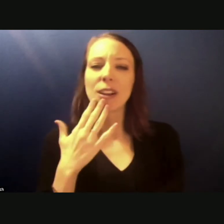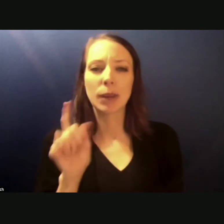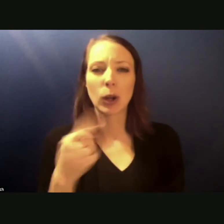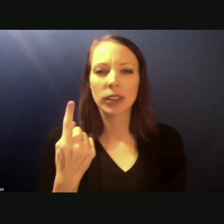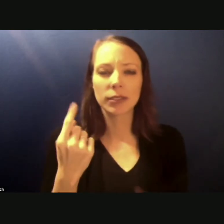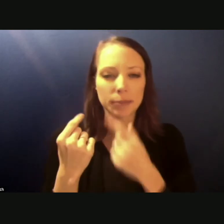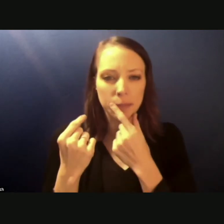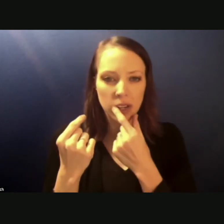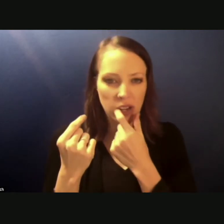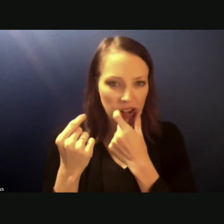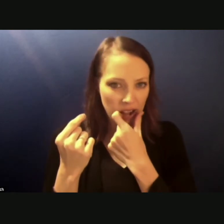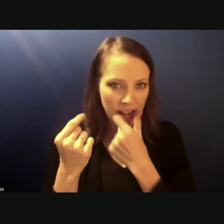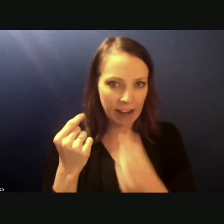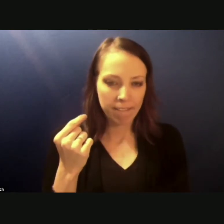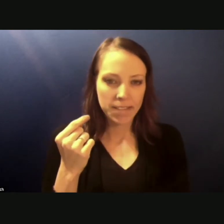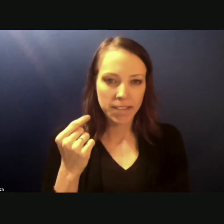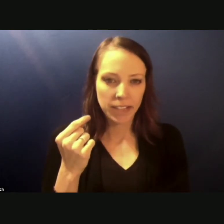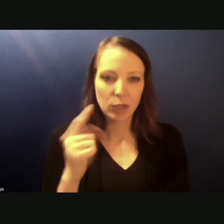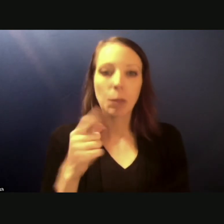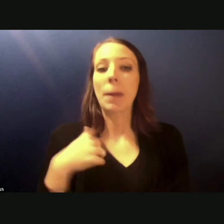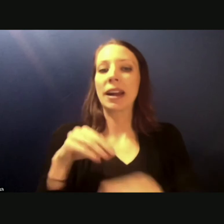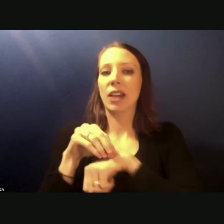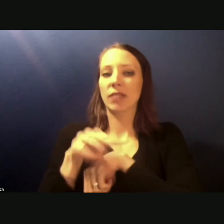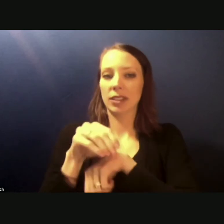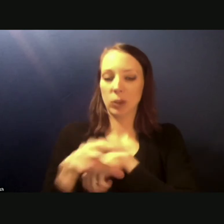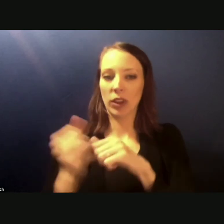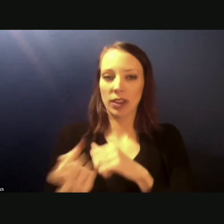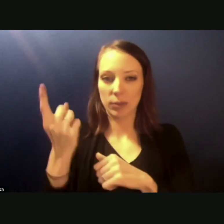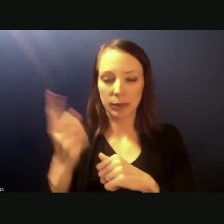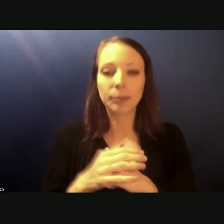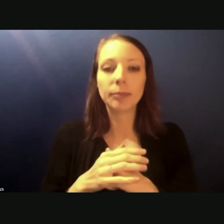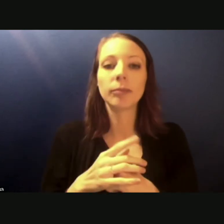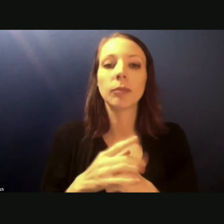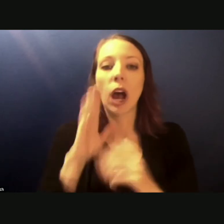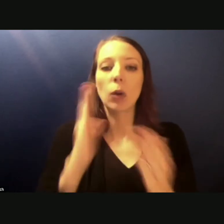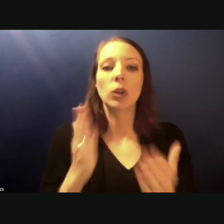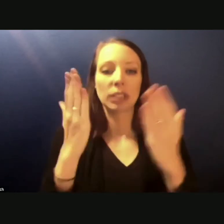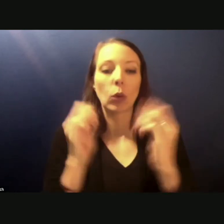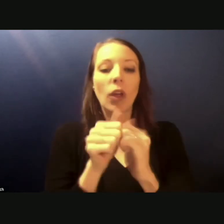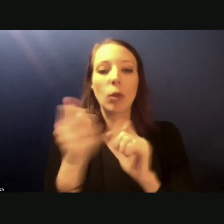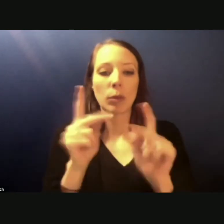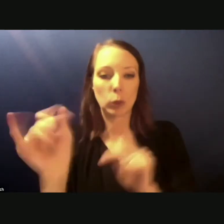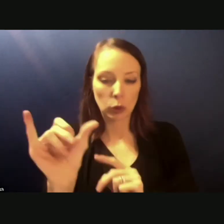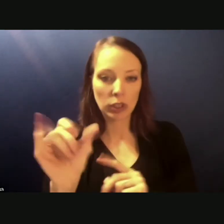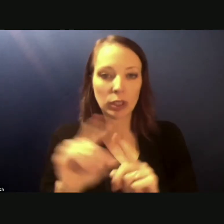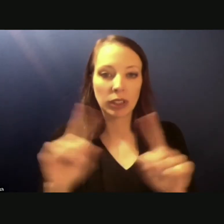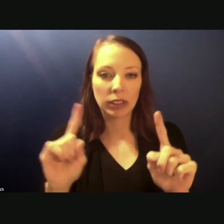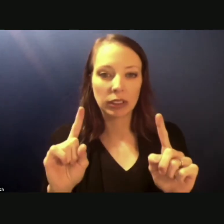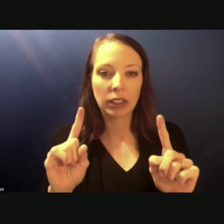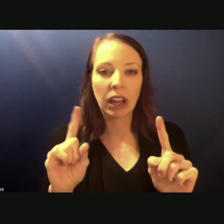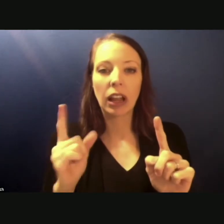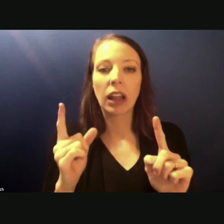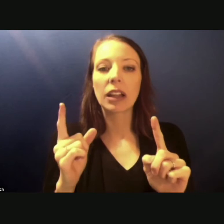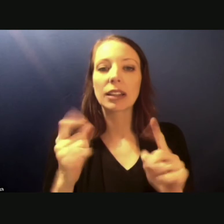real advice with this one, and this is in my winter solstice recipe book also, but my only real advice with this one